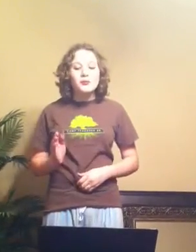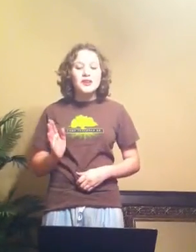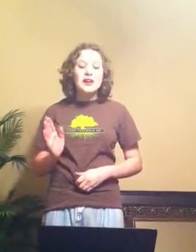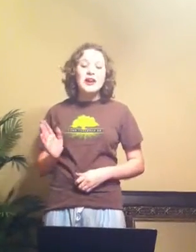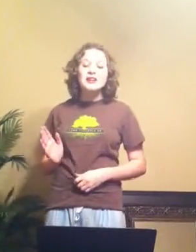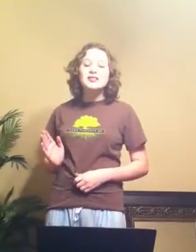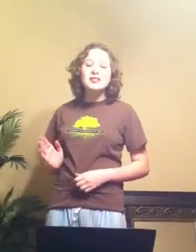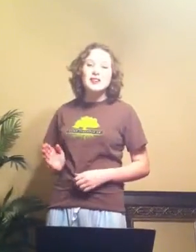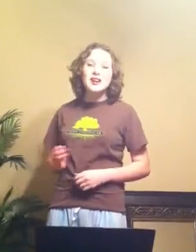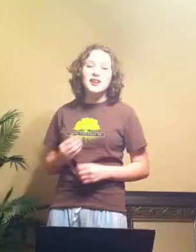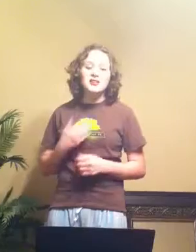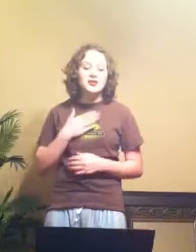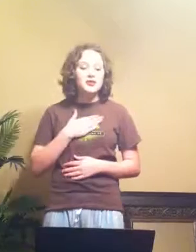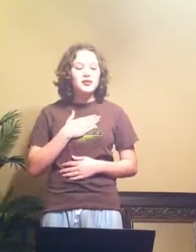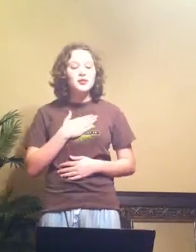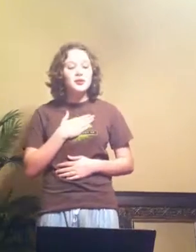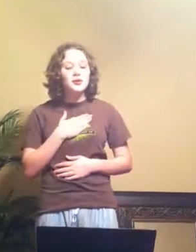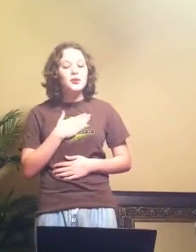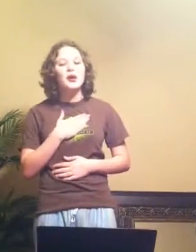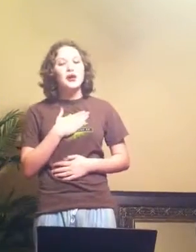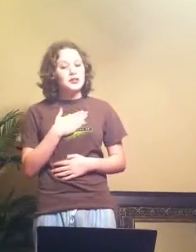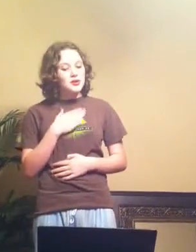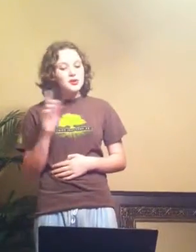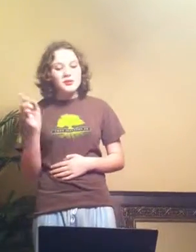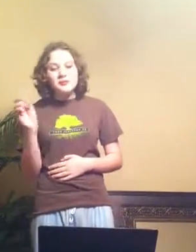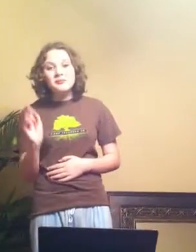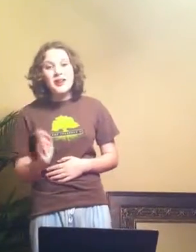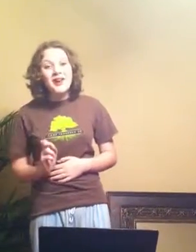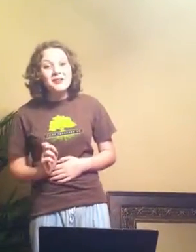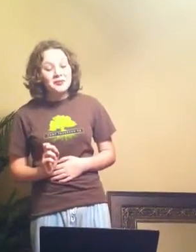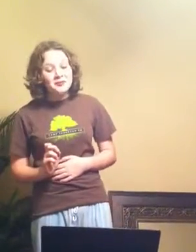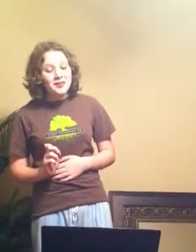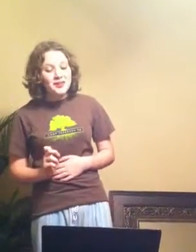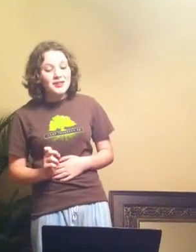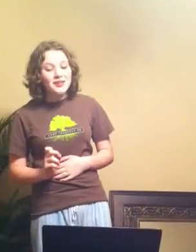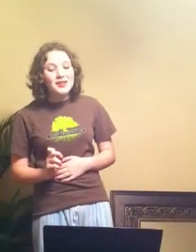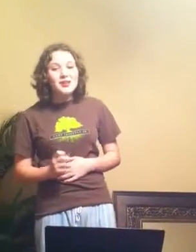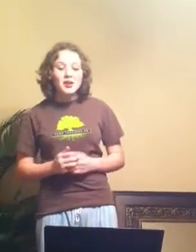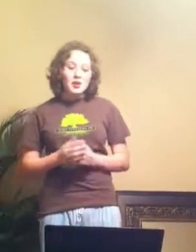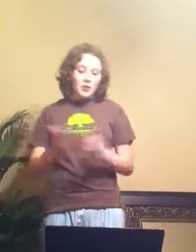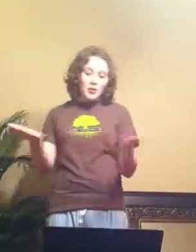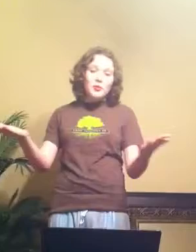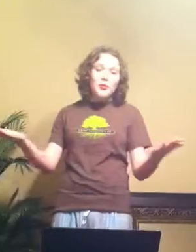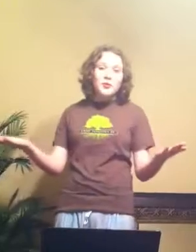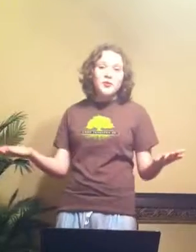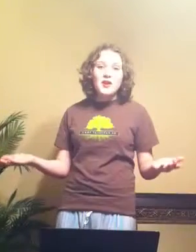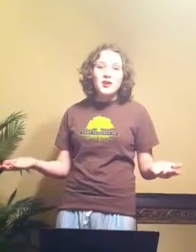from the ice inside your soul, so don't come back for me. Who do you think